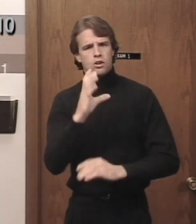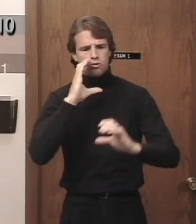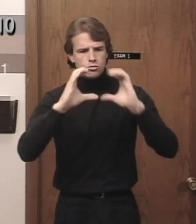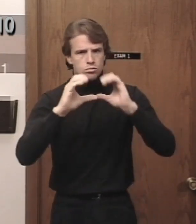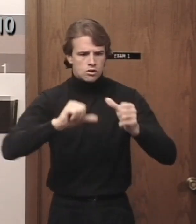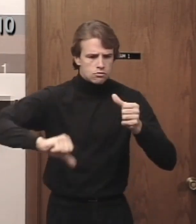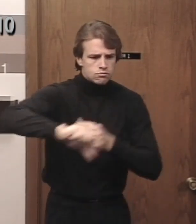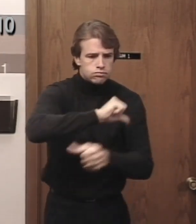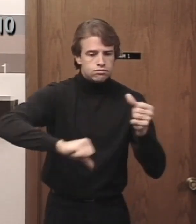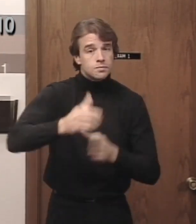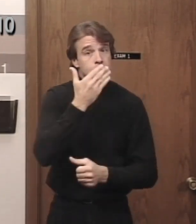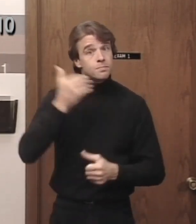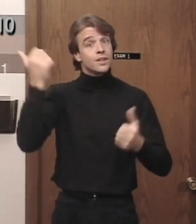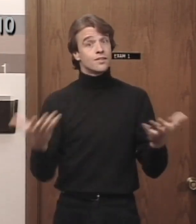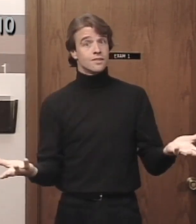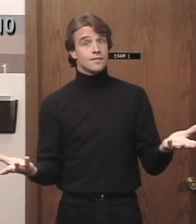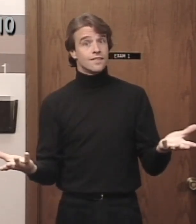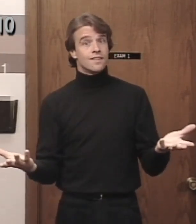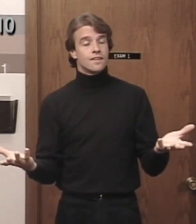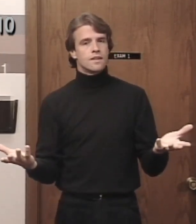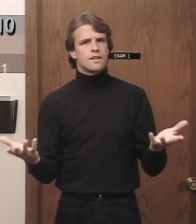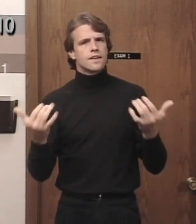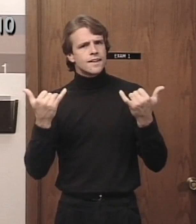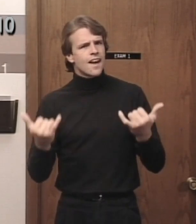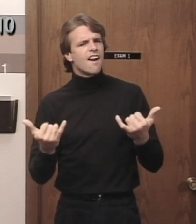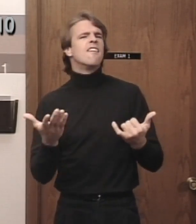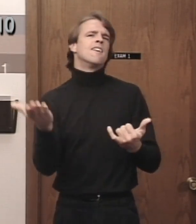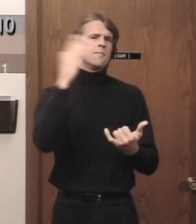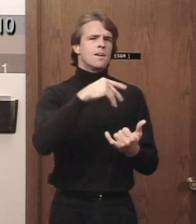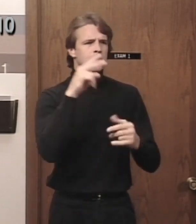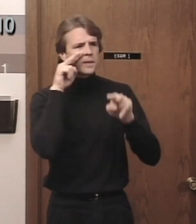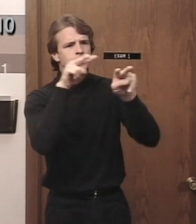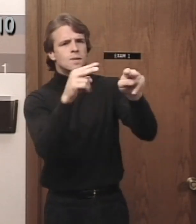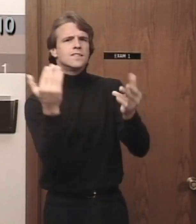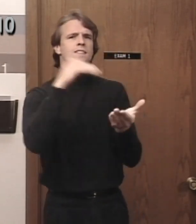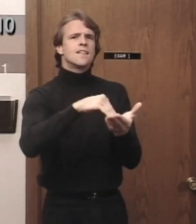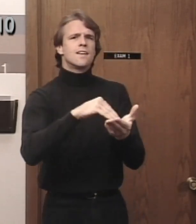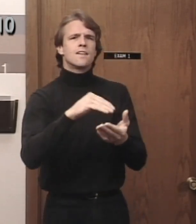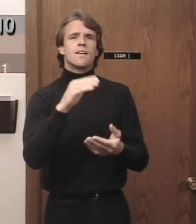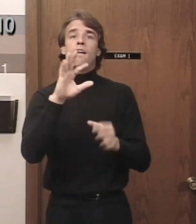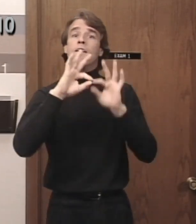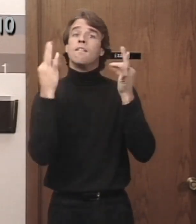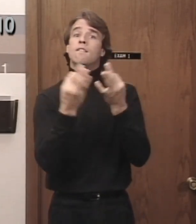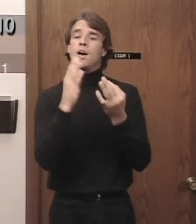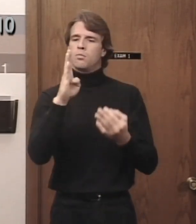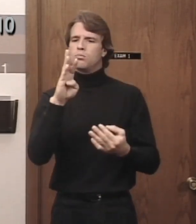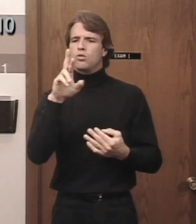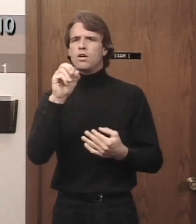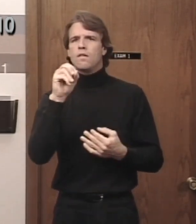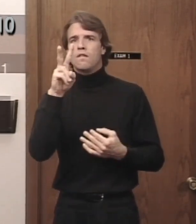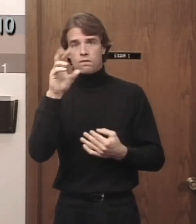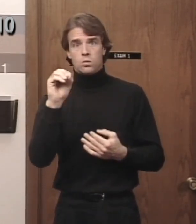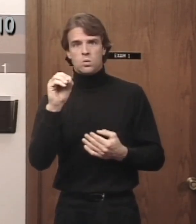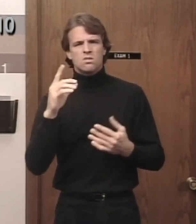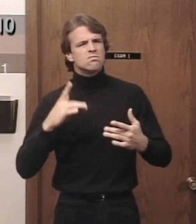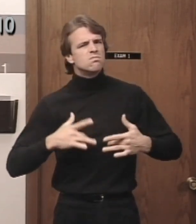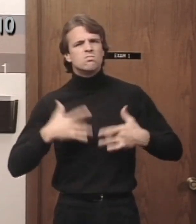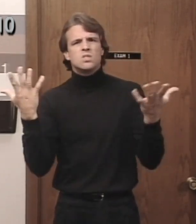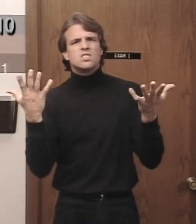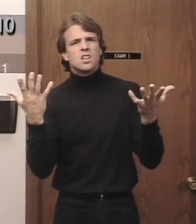deaf and hearing communities. Now, let's go back and see what's happening to the